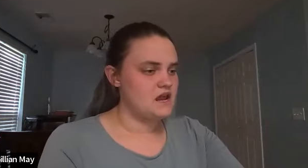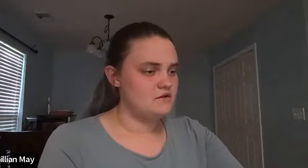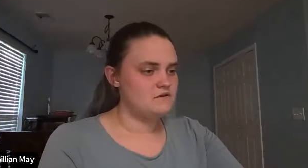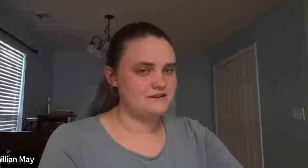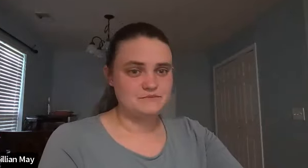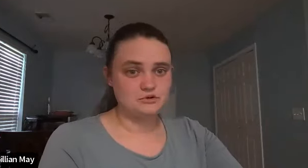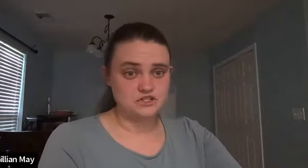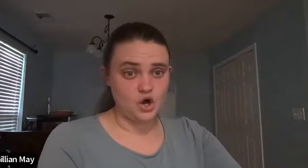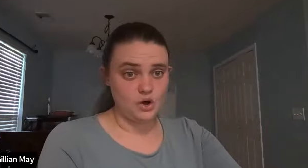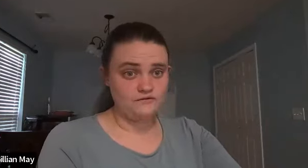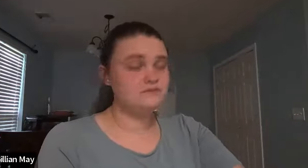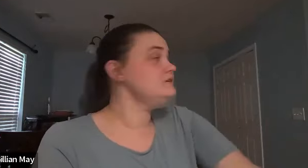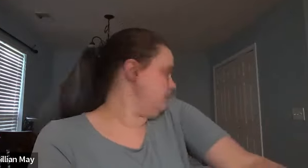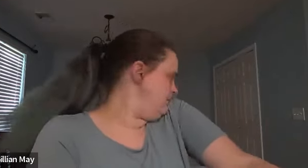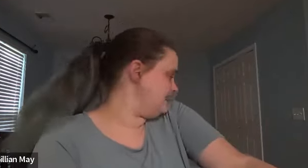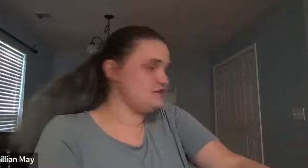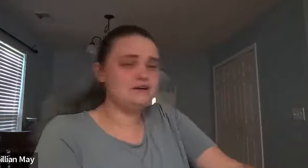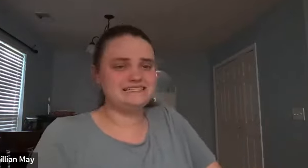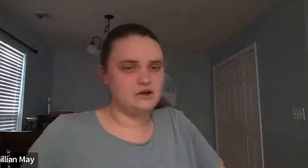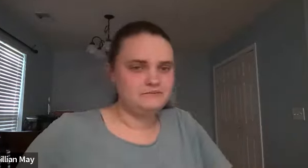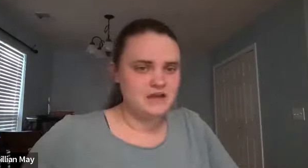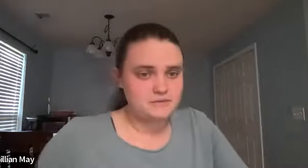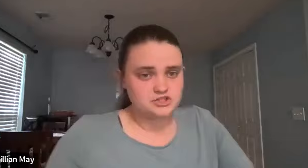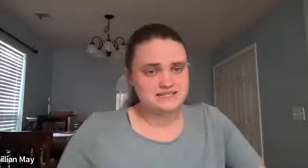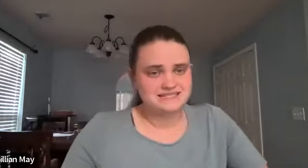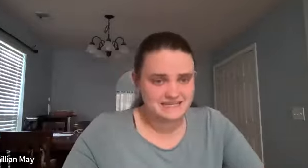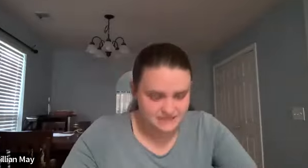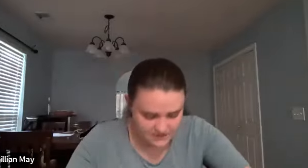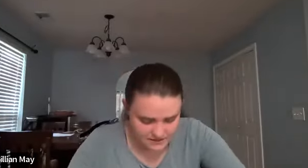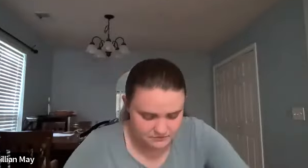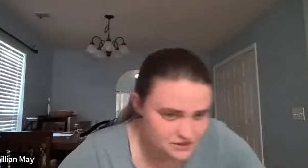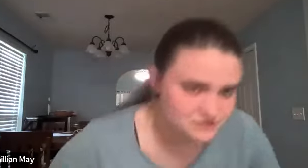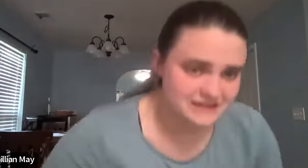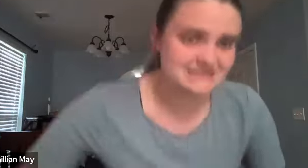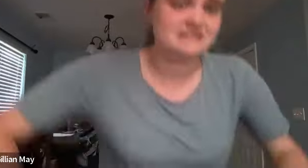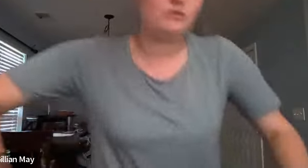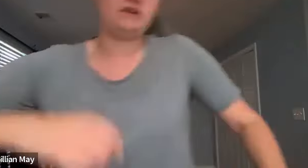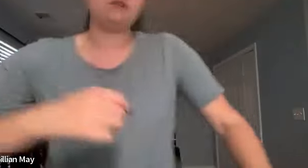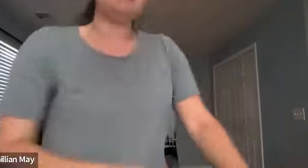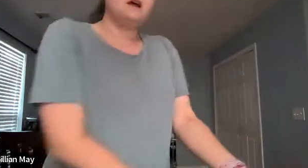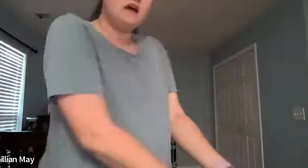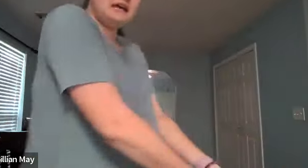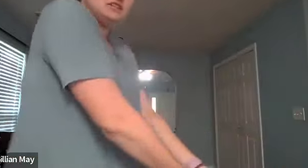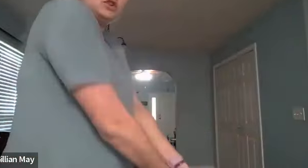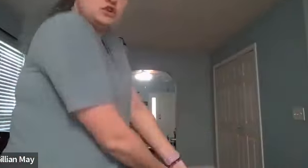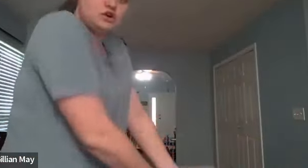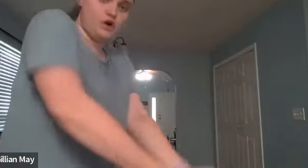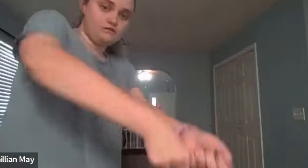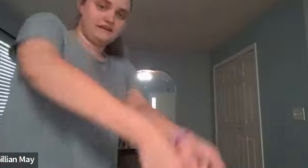Another one, for example, is golf. It's hard to tell. I'm gonna try to stand, but also, like I said, it's one of those ones. It's golf, like it's